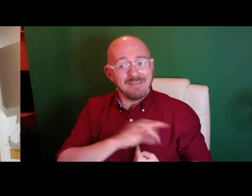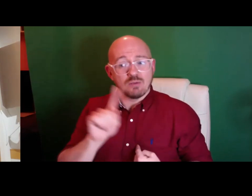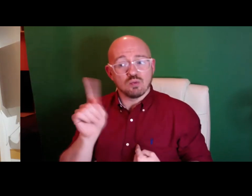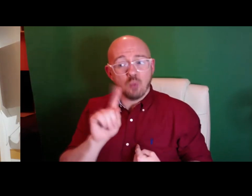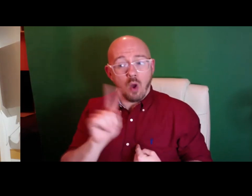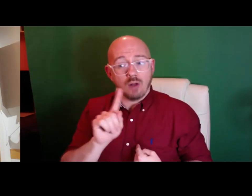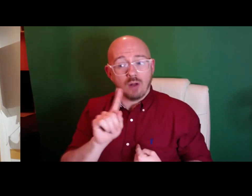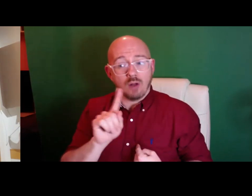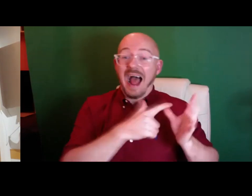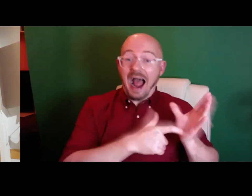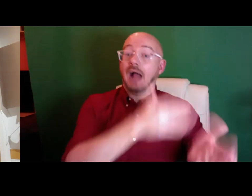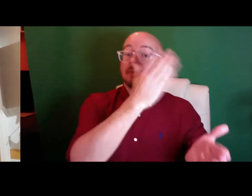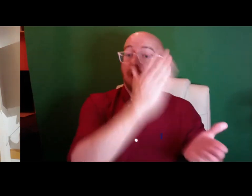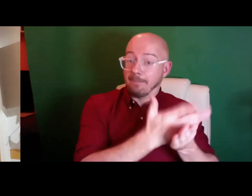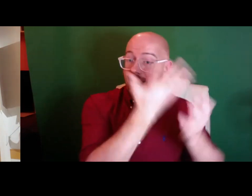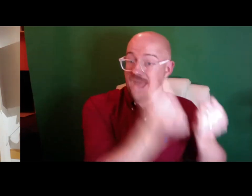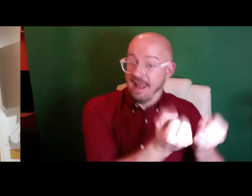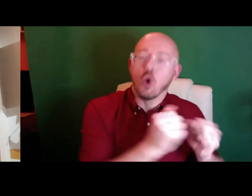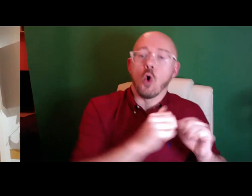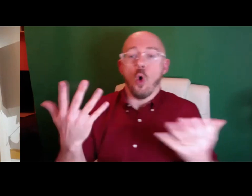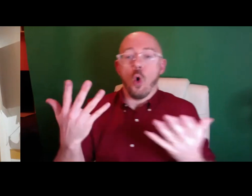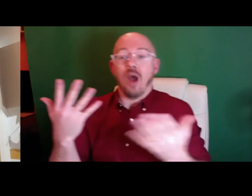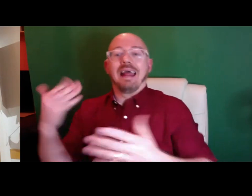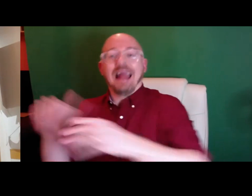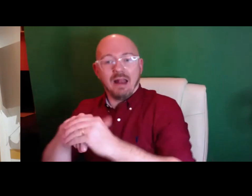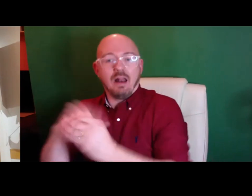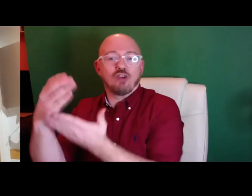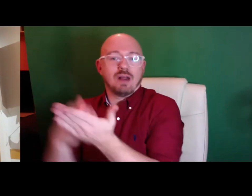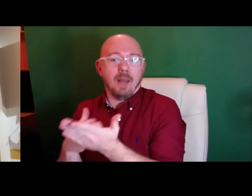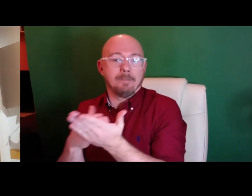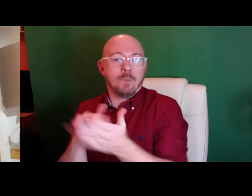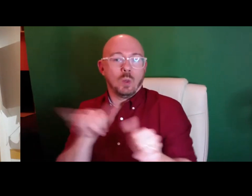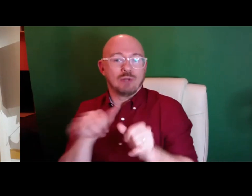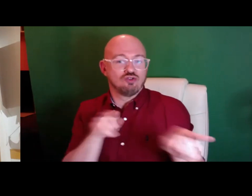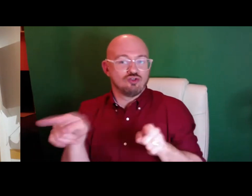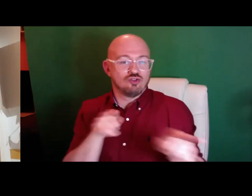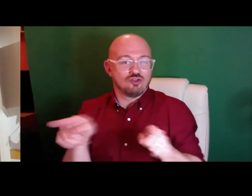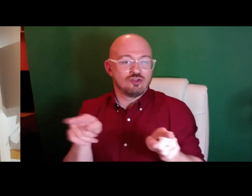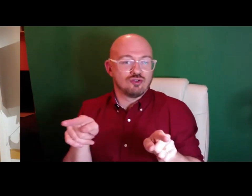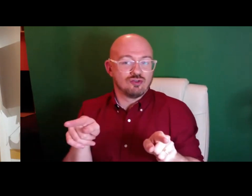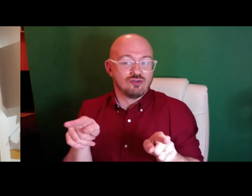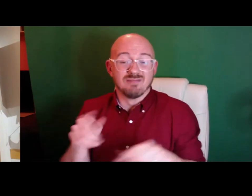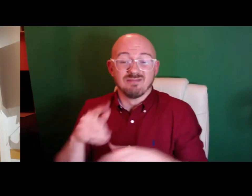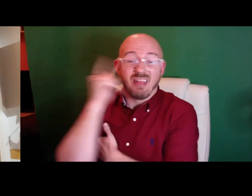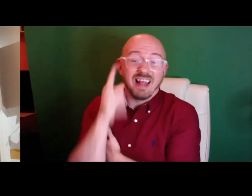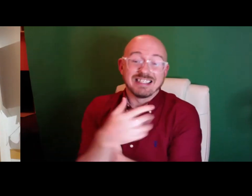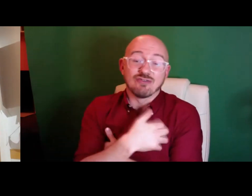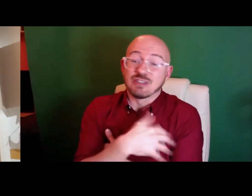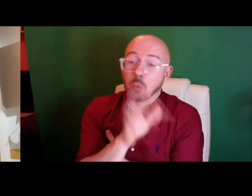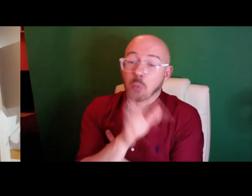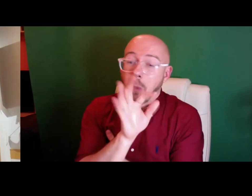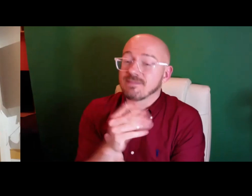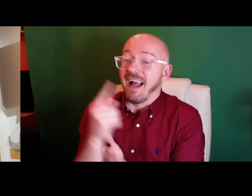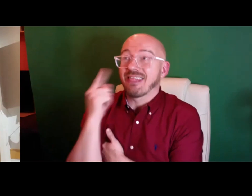BSL in the curriculum for Wales, but we don't have a BSL Act in Wales. So she asks, which is most effective, having an Act or